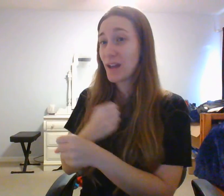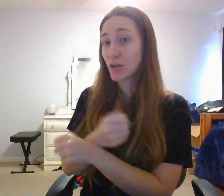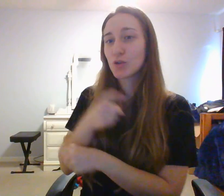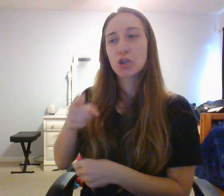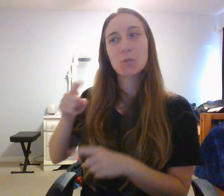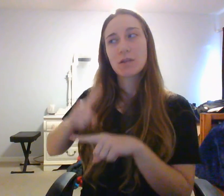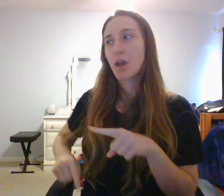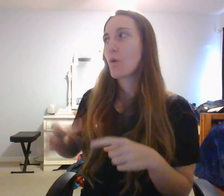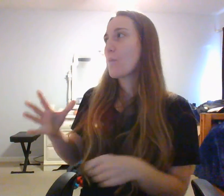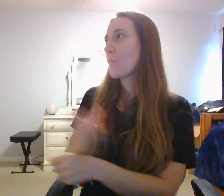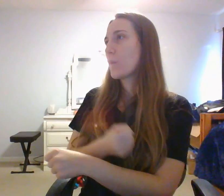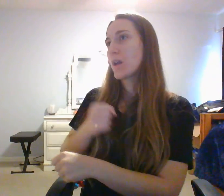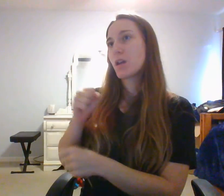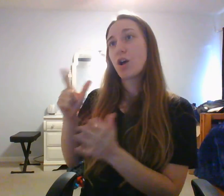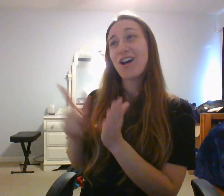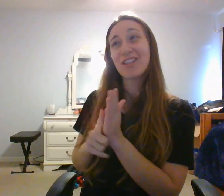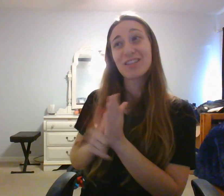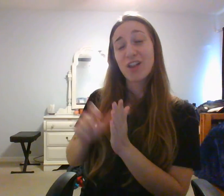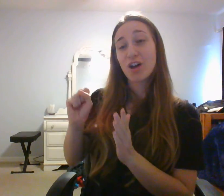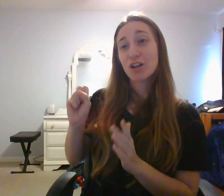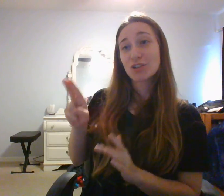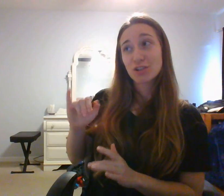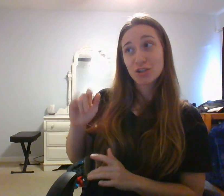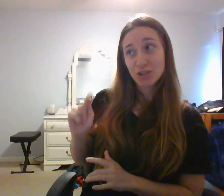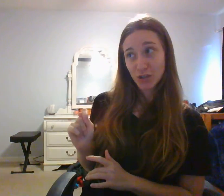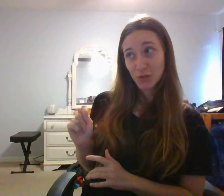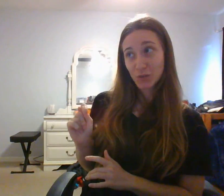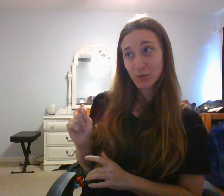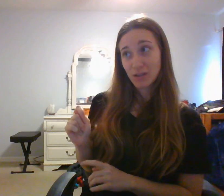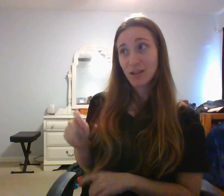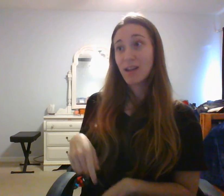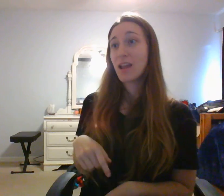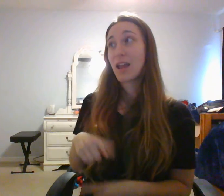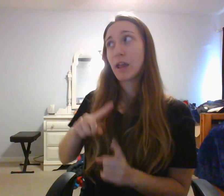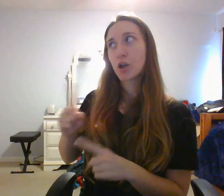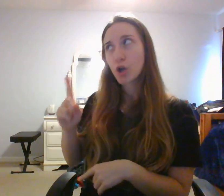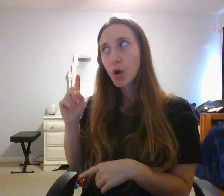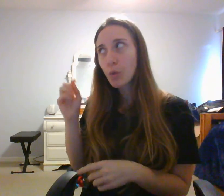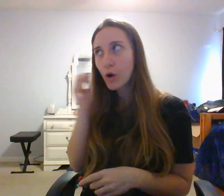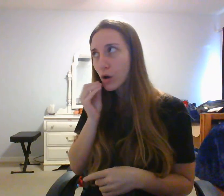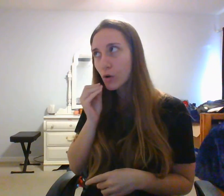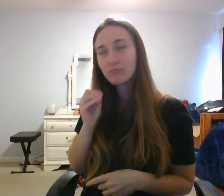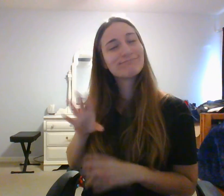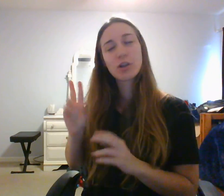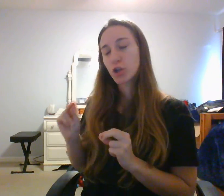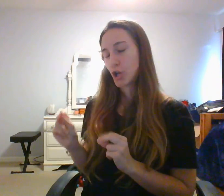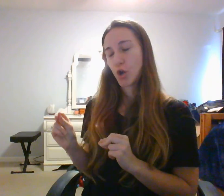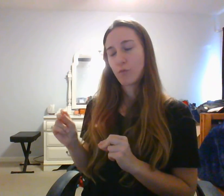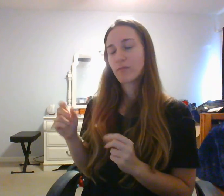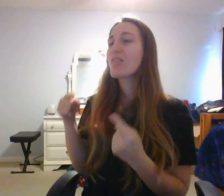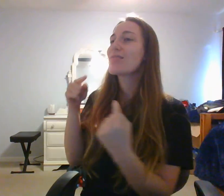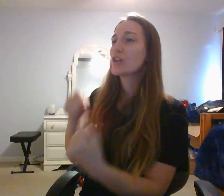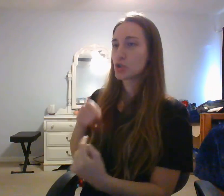win getting a law on the books and then fold your tents and go home. Oh no, the struggle continues.